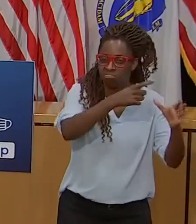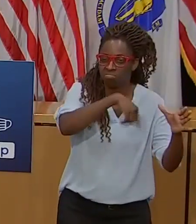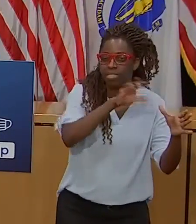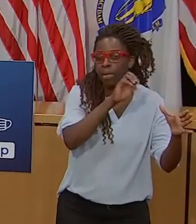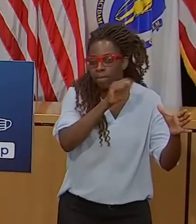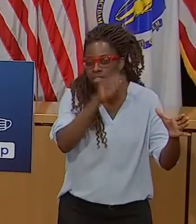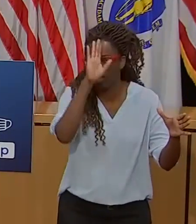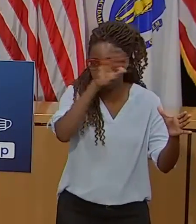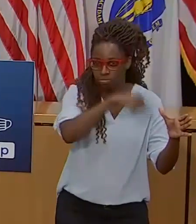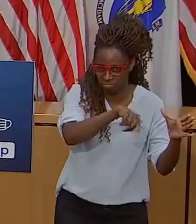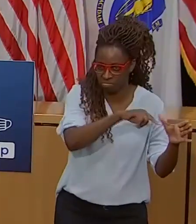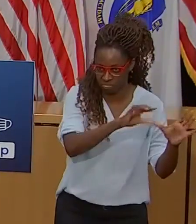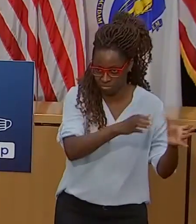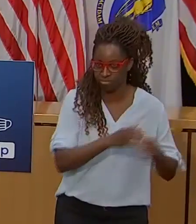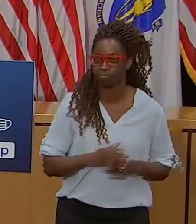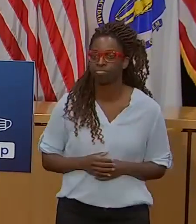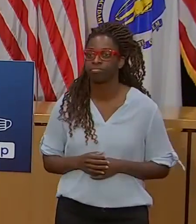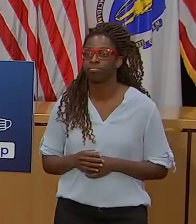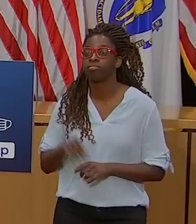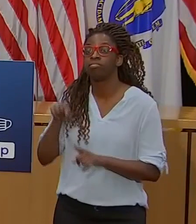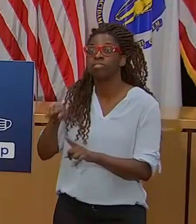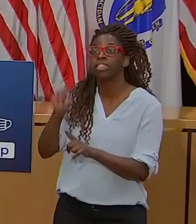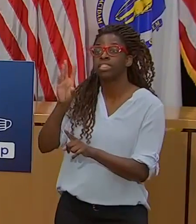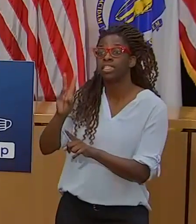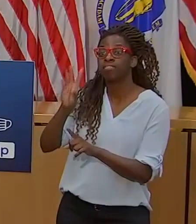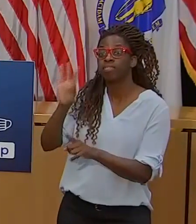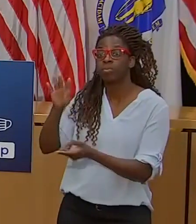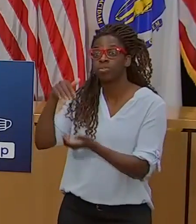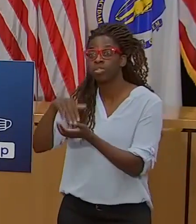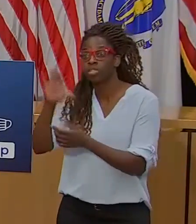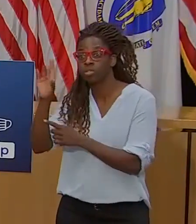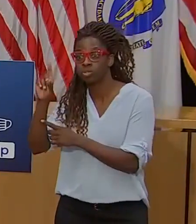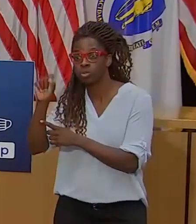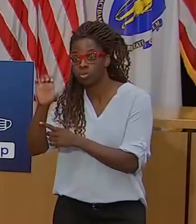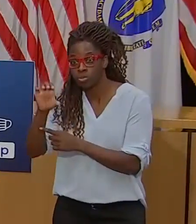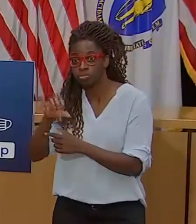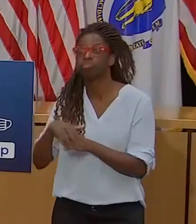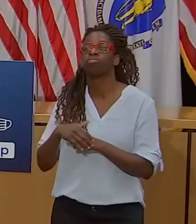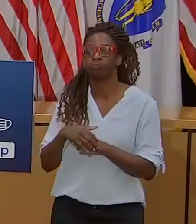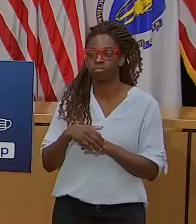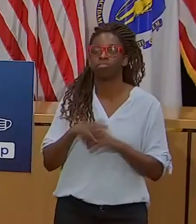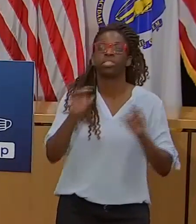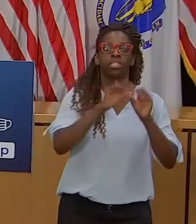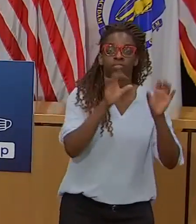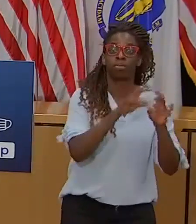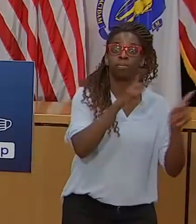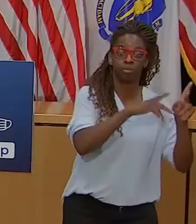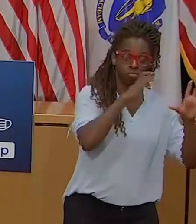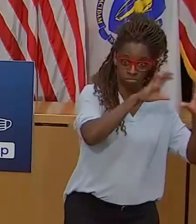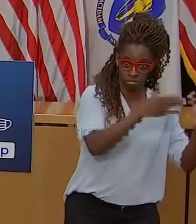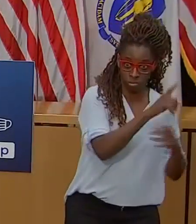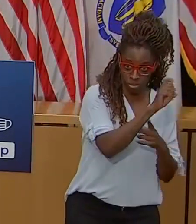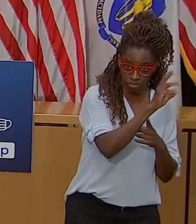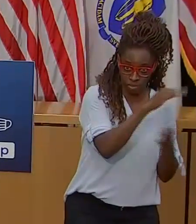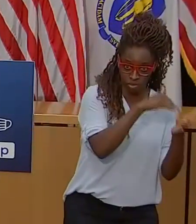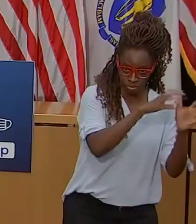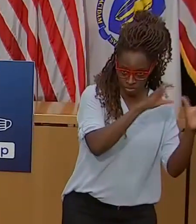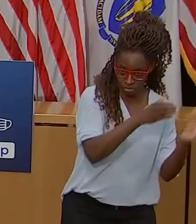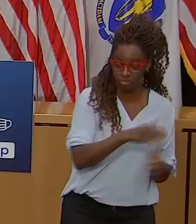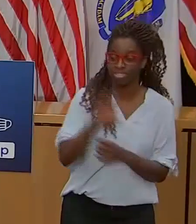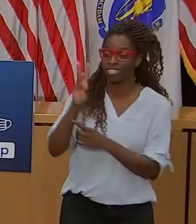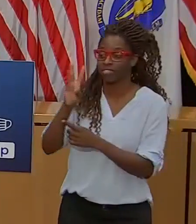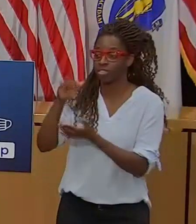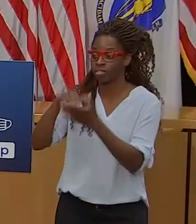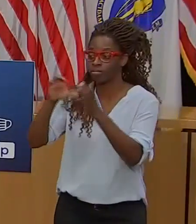64,000 first doses to first responders, and just about 102,000 first doses to congregate care residents